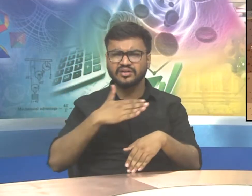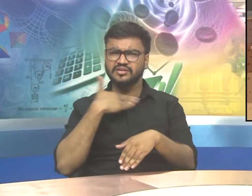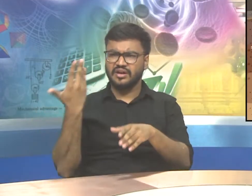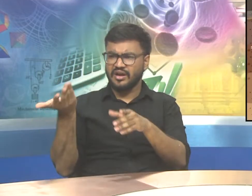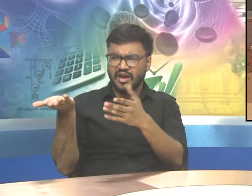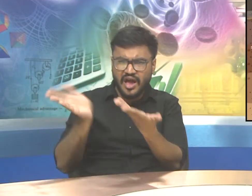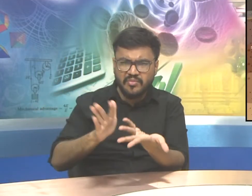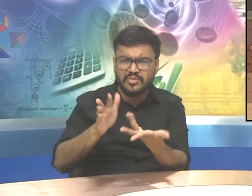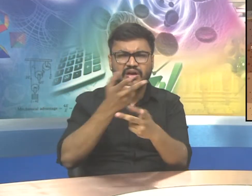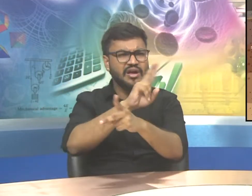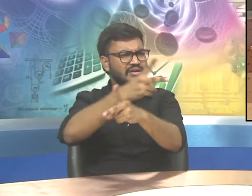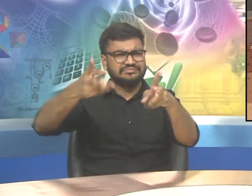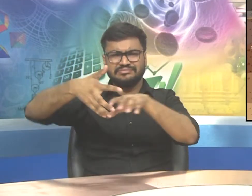that fossils